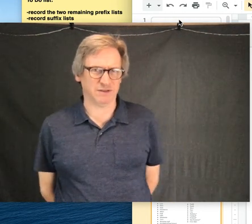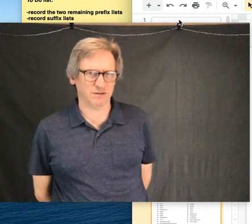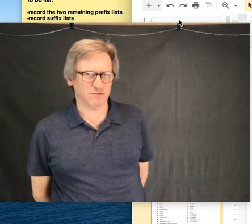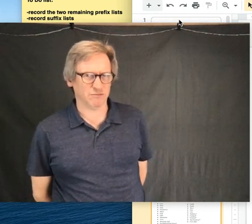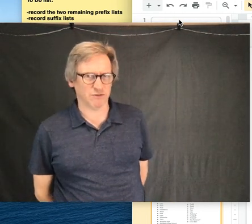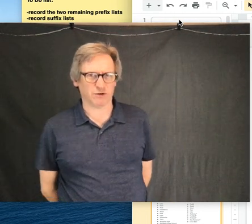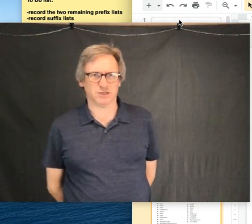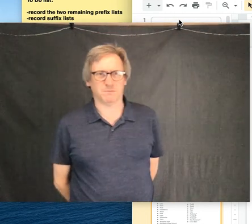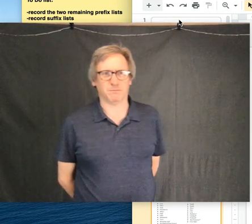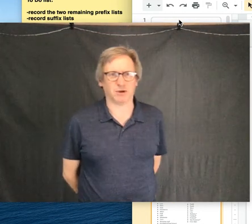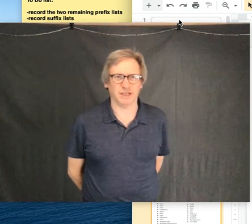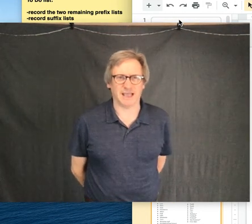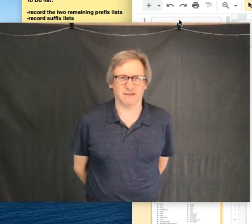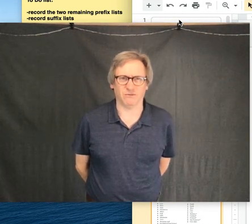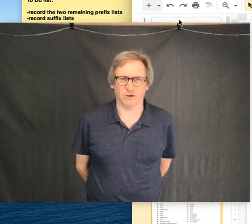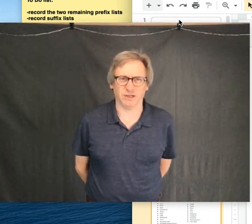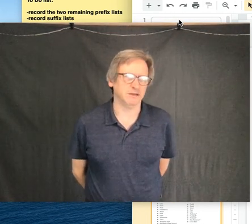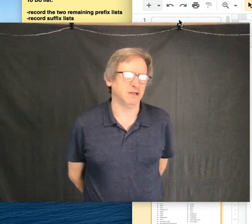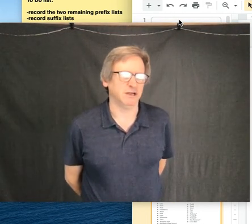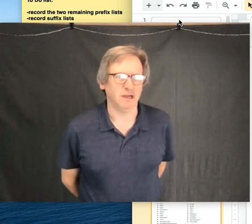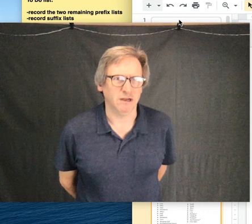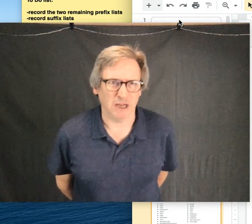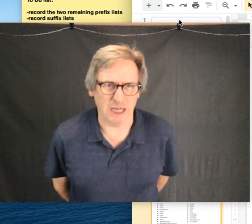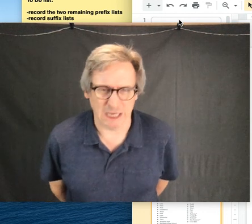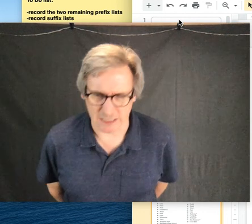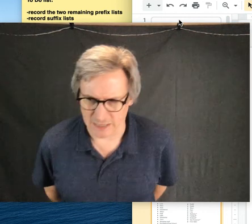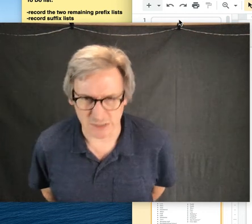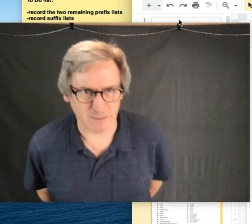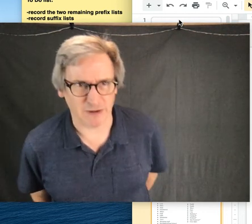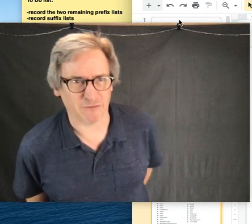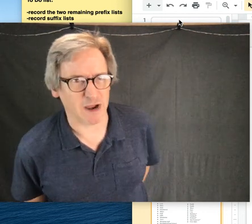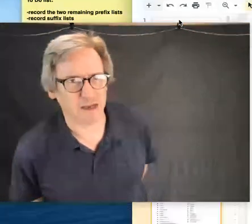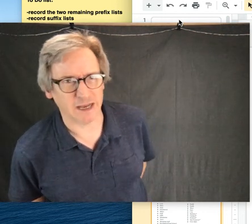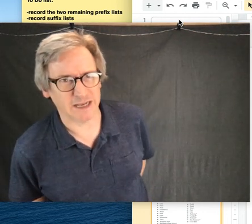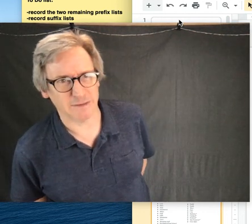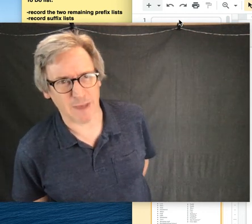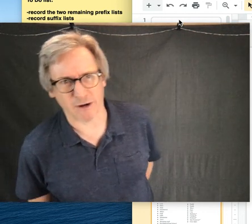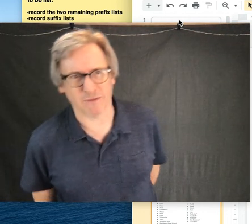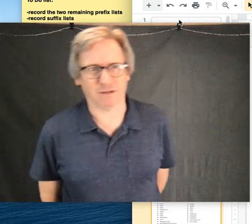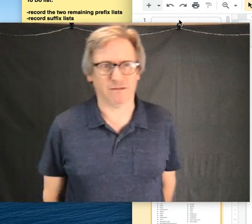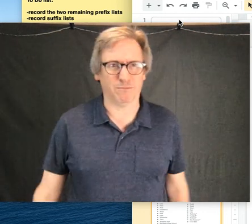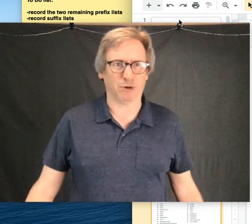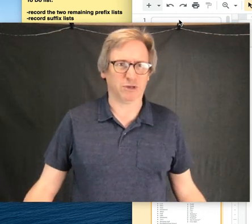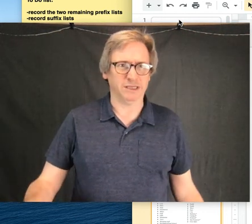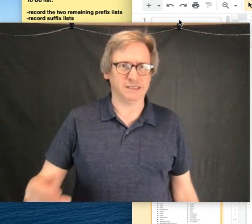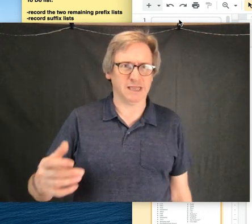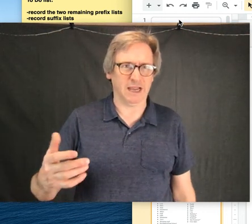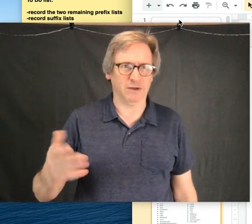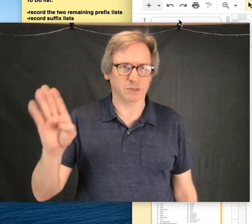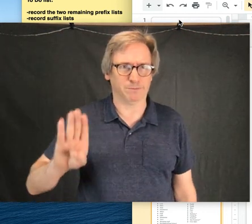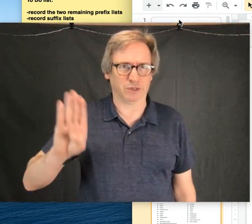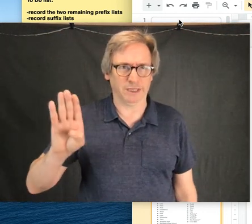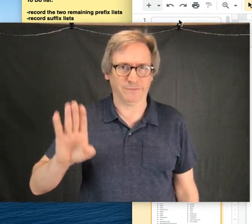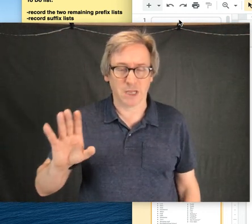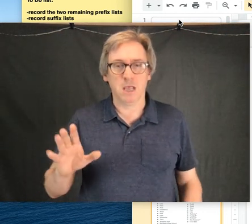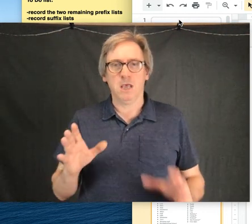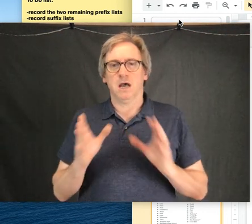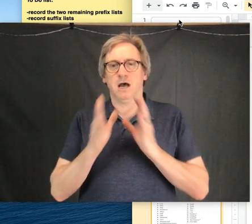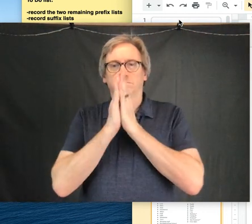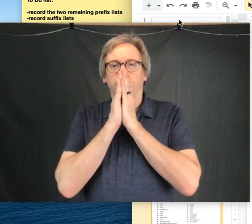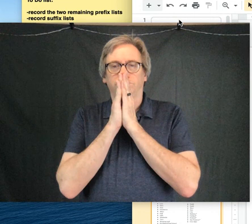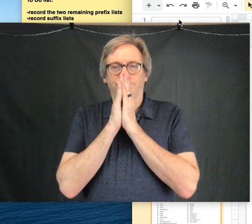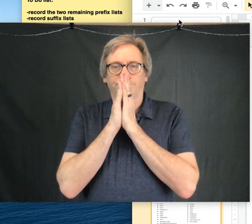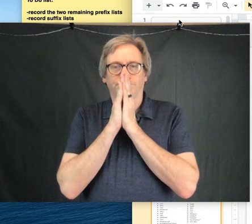years I've referred to Berkeley, California, and that was about a friend, and it didn't matter that Berkeley's sign was Berkeley.